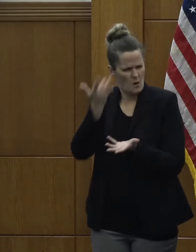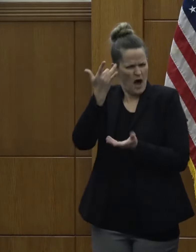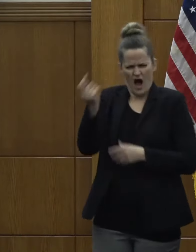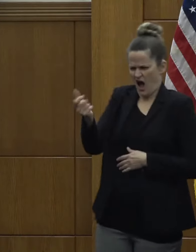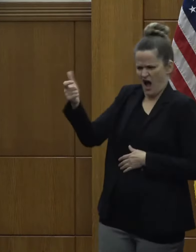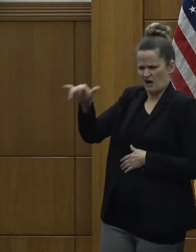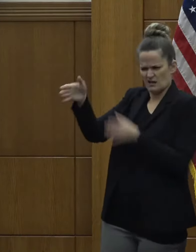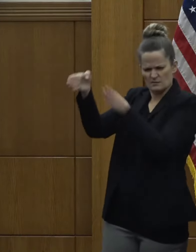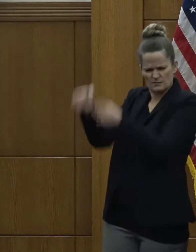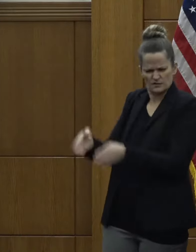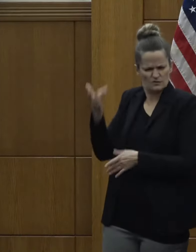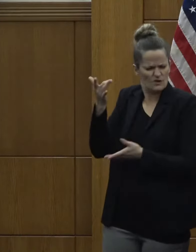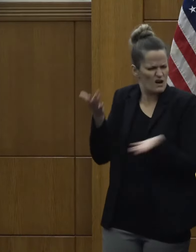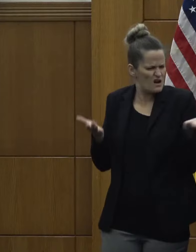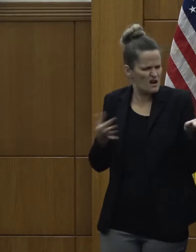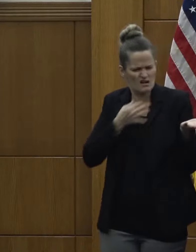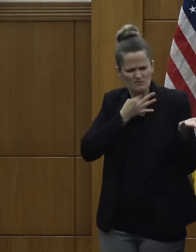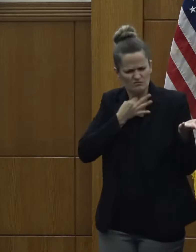day?